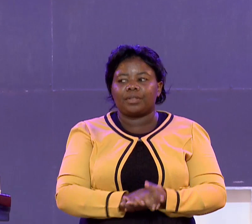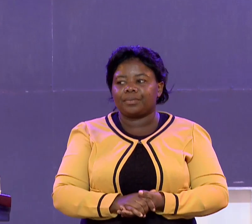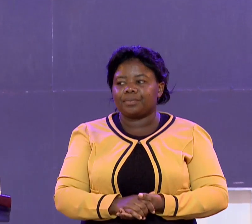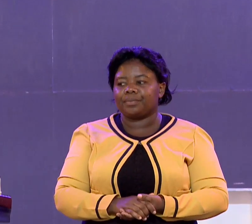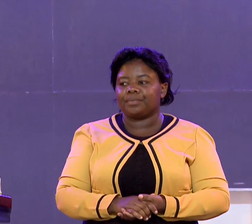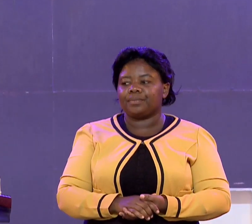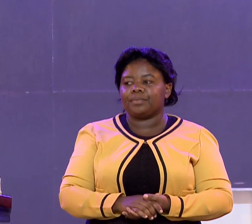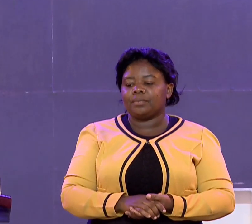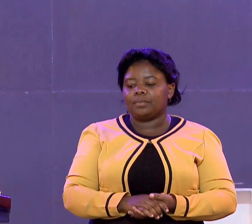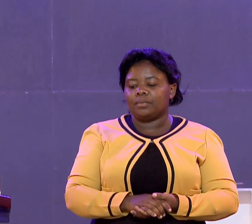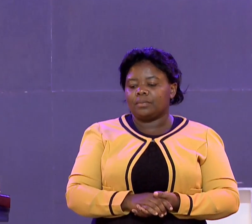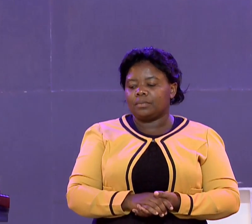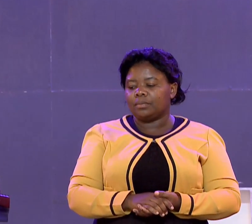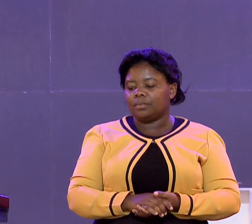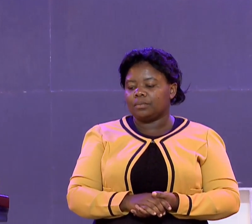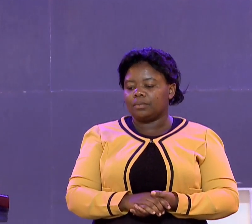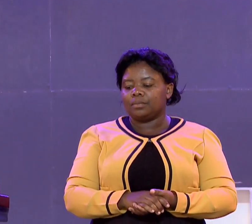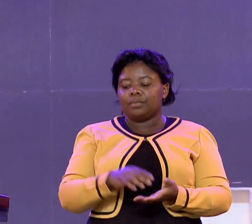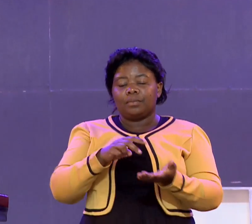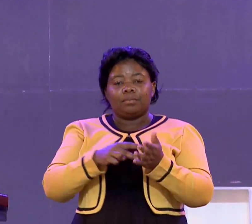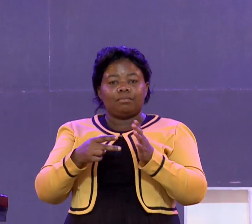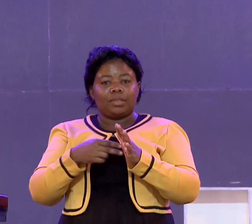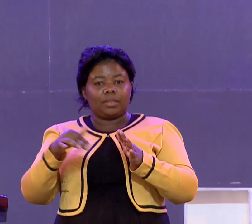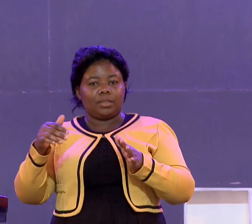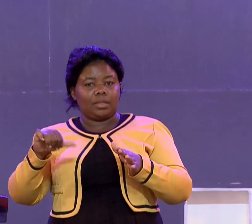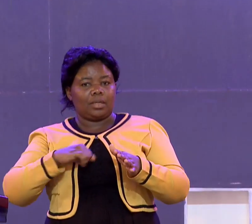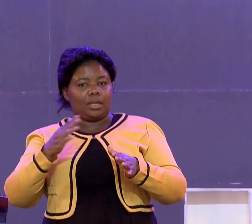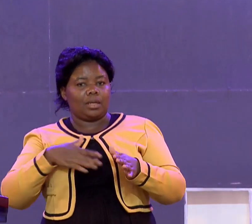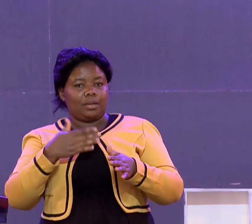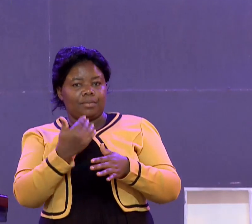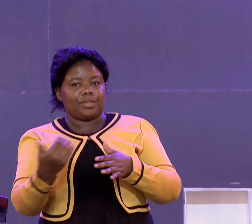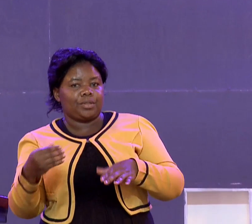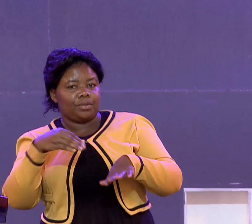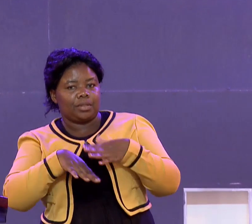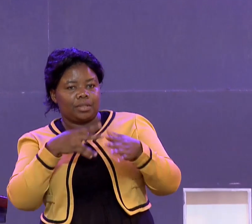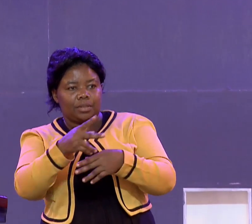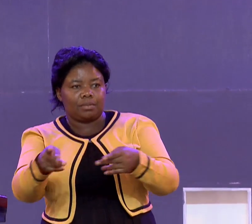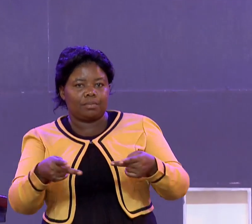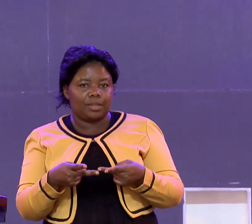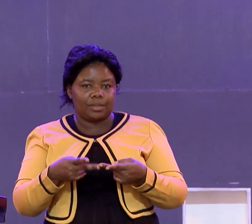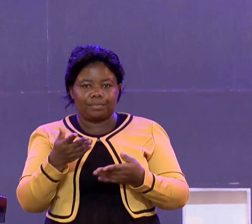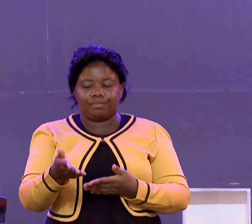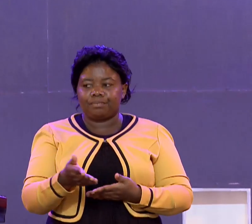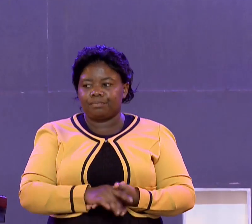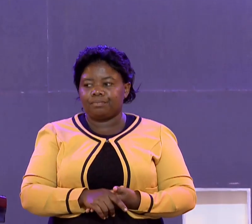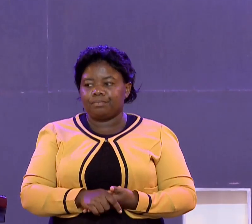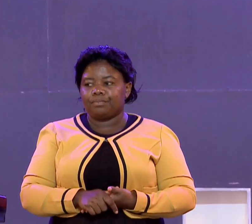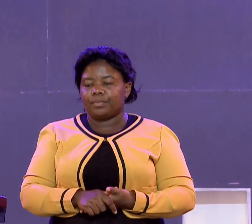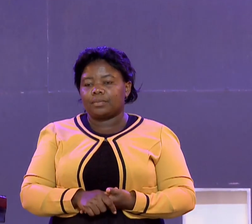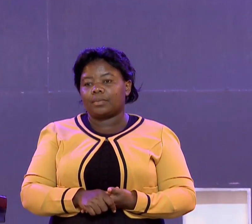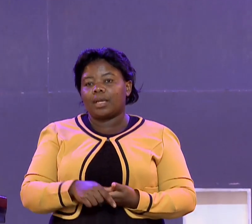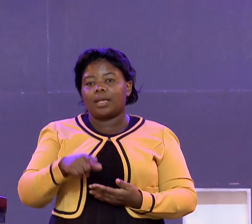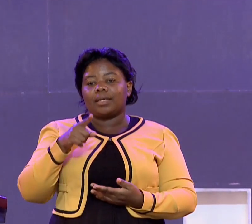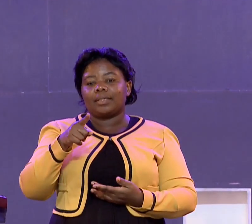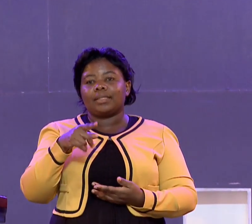That means I'm a child in this place. And I take it a honor